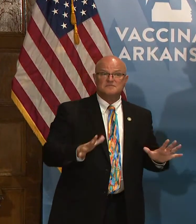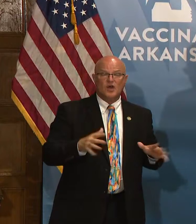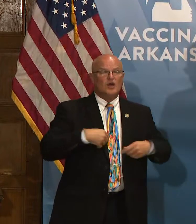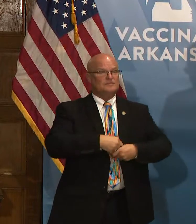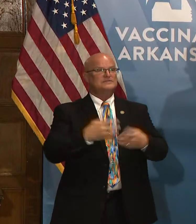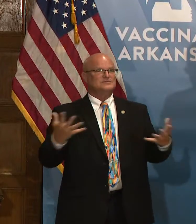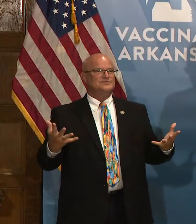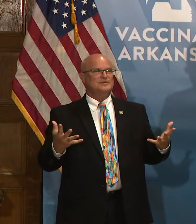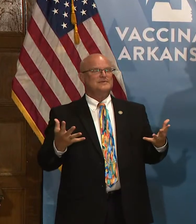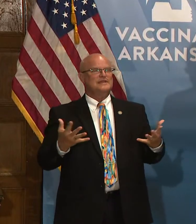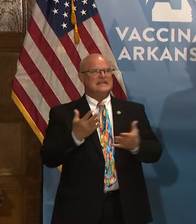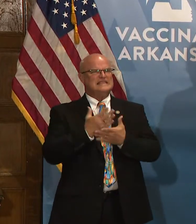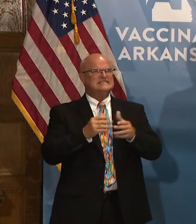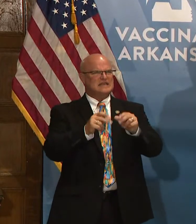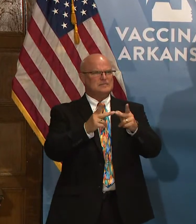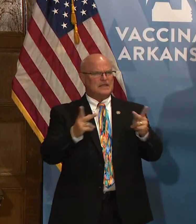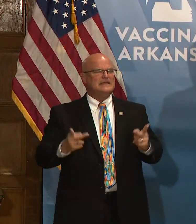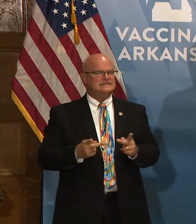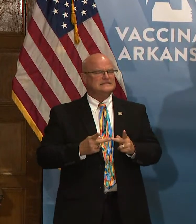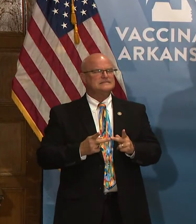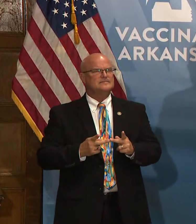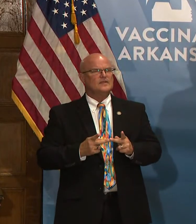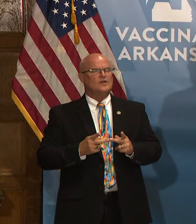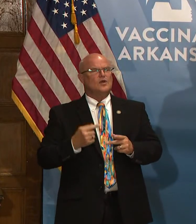been distributed in some areas.